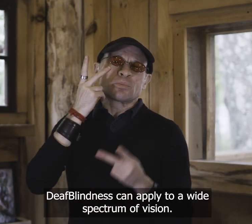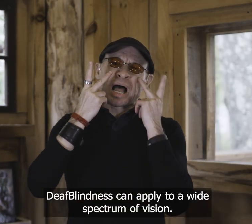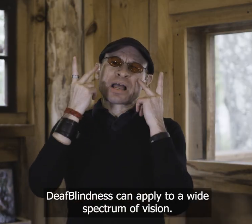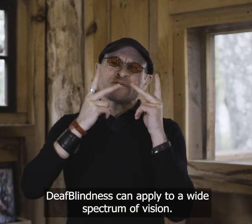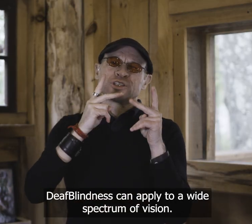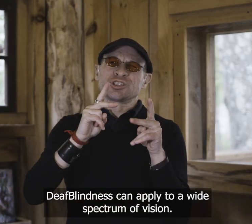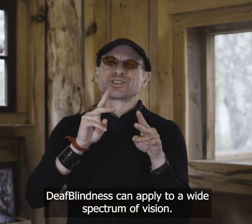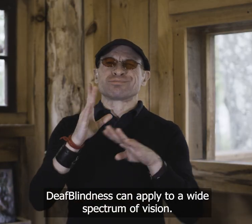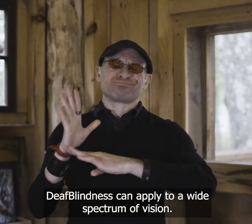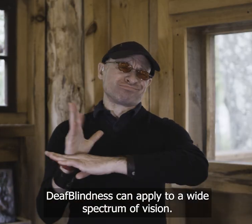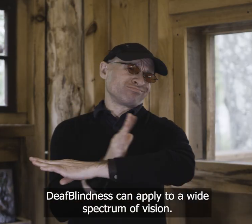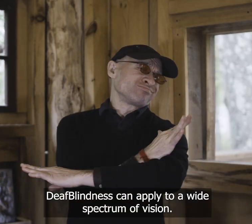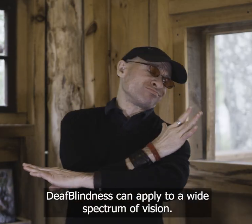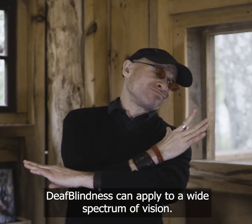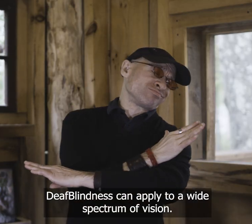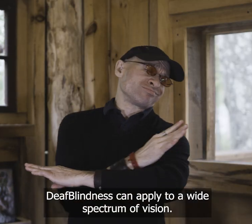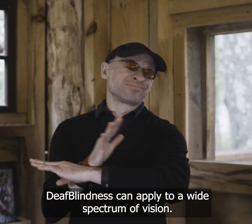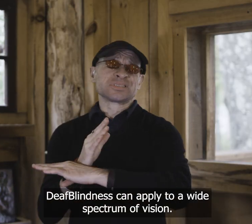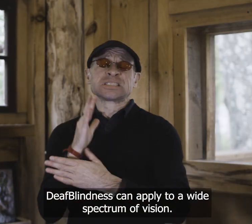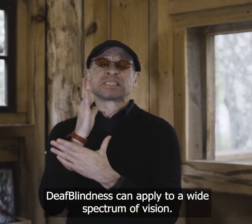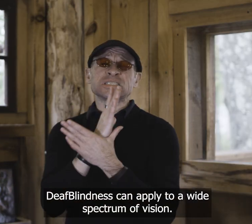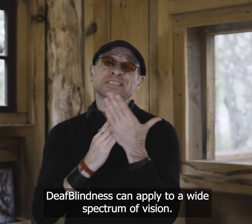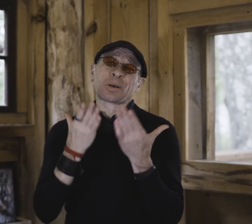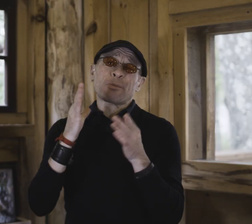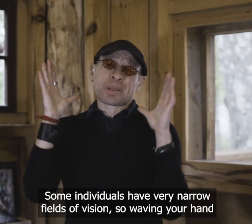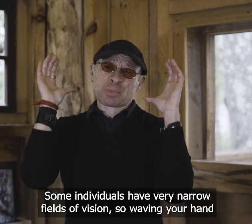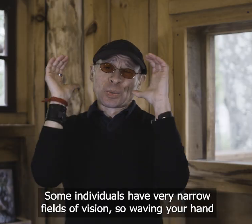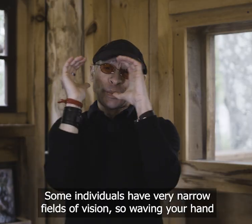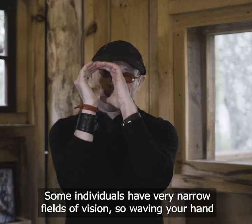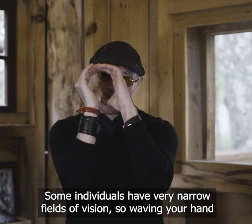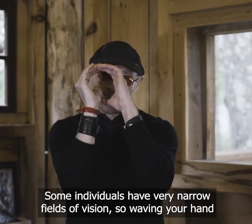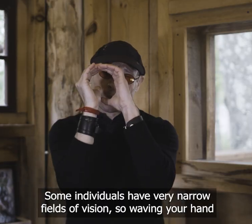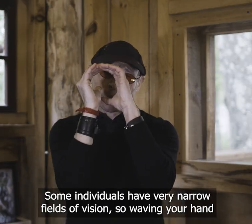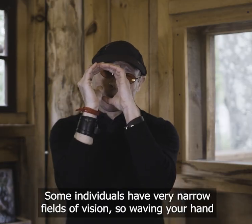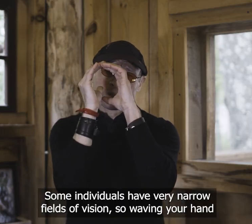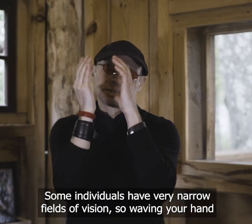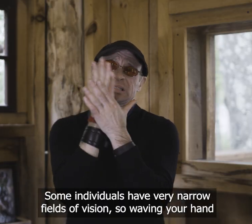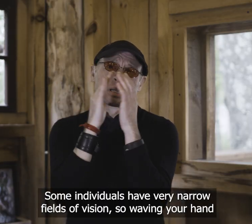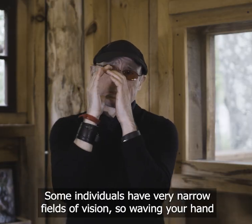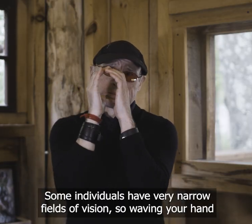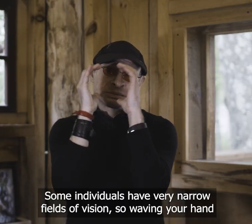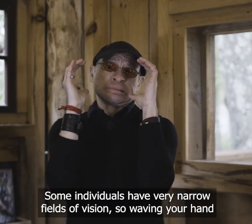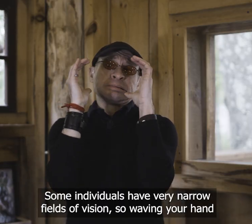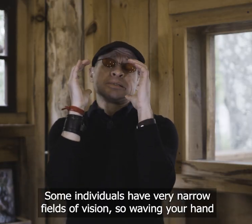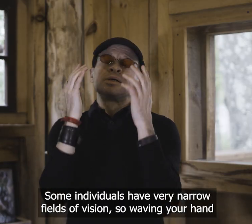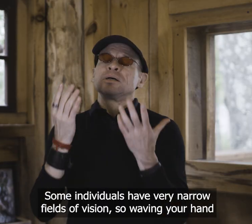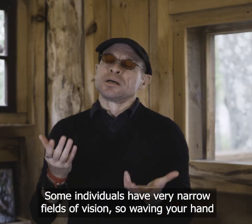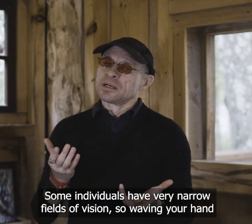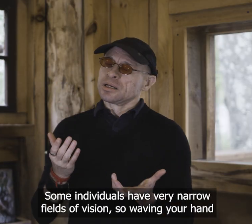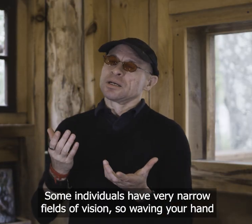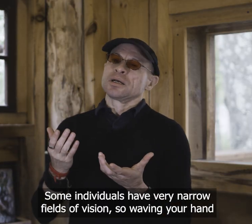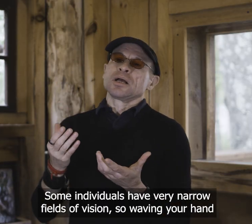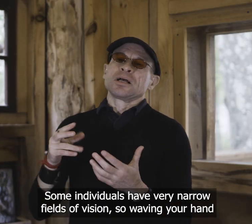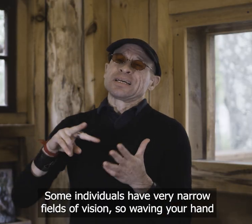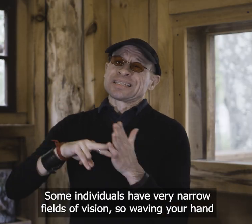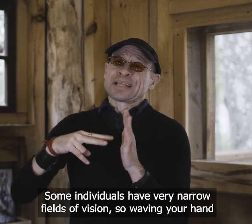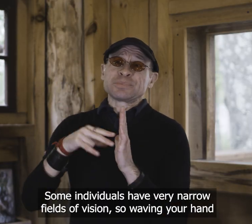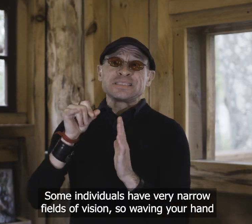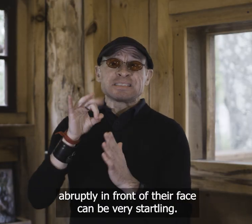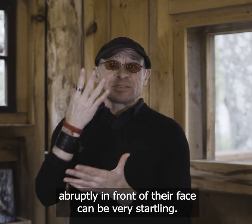Deafblindness can apply to a wide spectrum of vision. Some individuals have very narrow fields of vision, so waving your hand